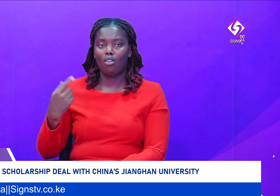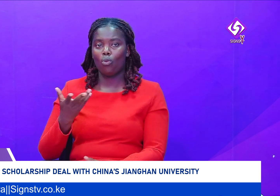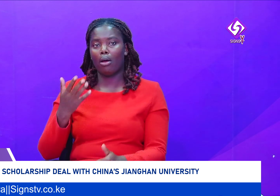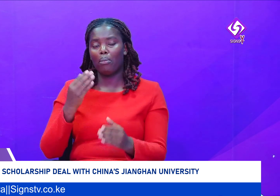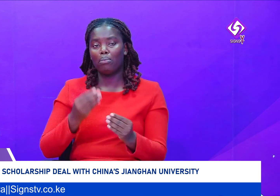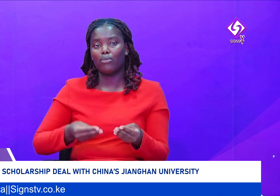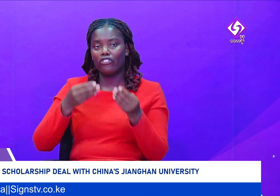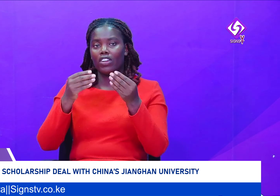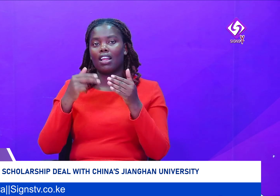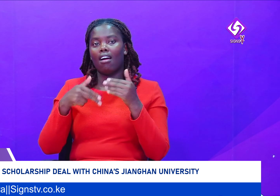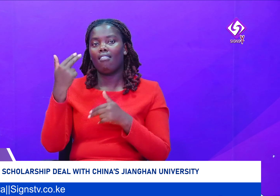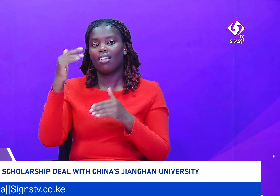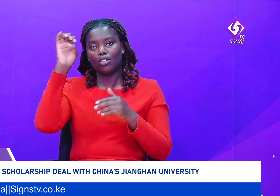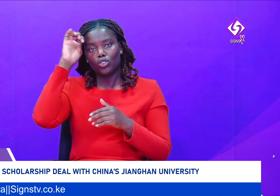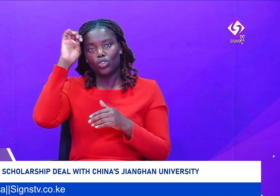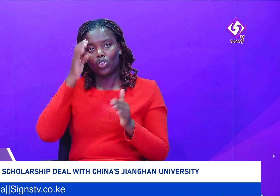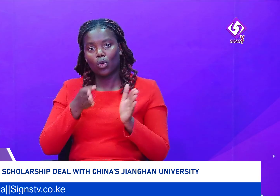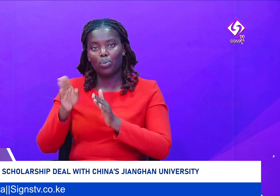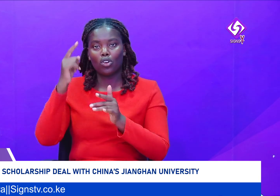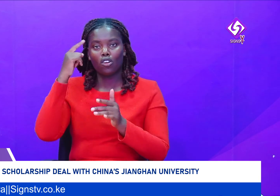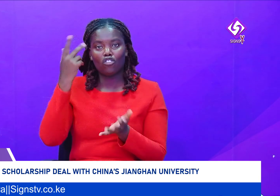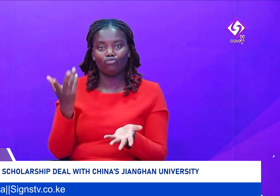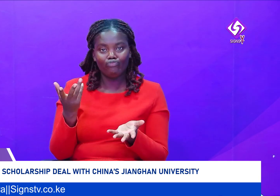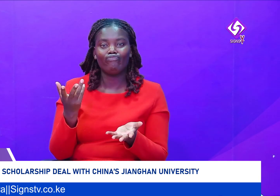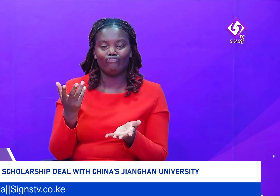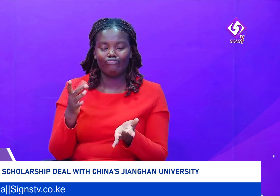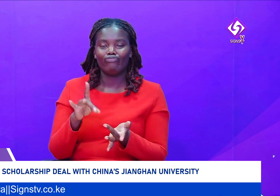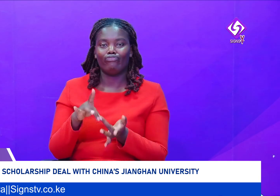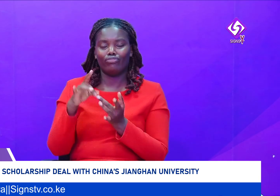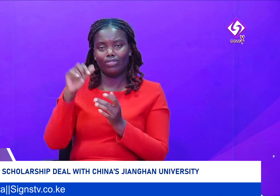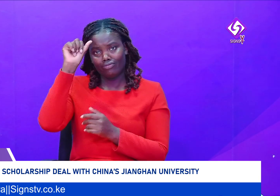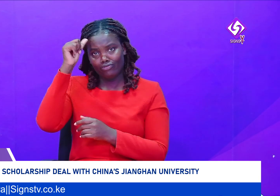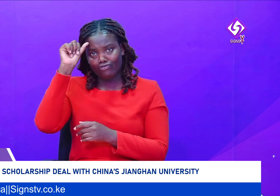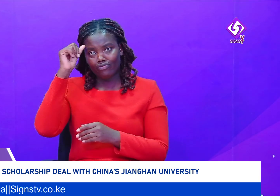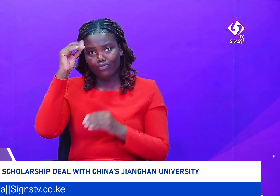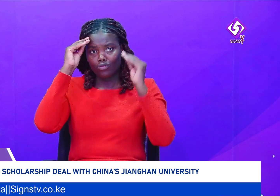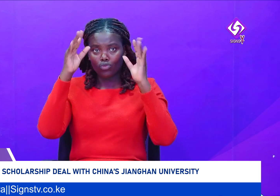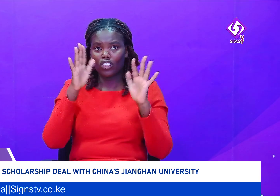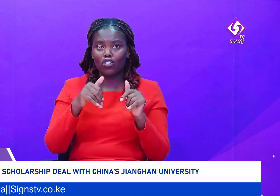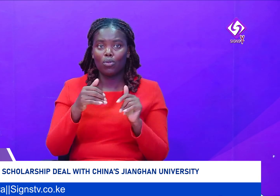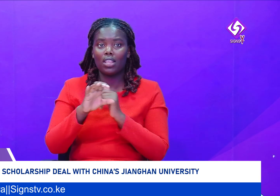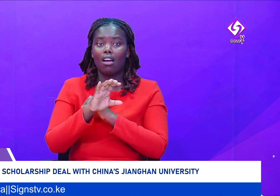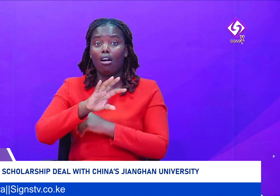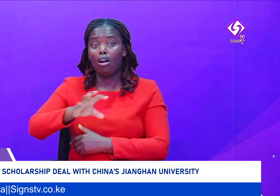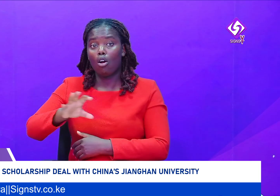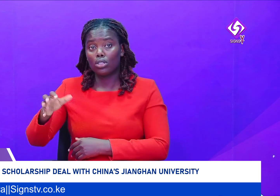Jianghan University in China to provide higher education opportunities for outstanding students from the county.